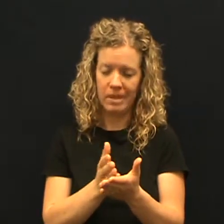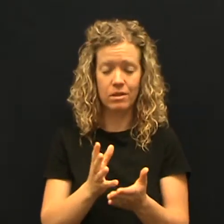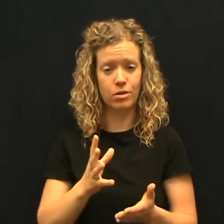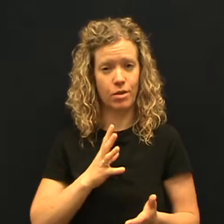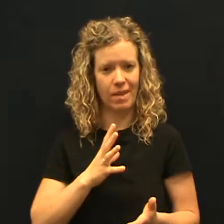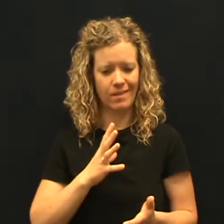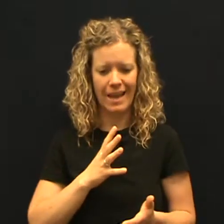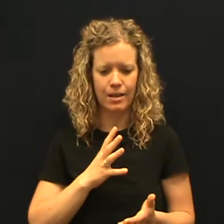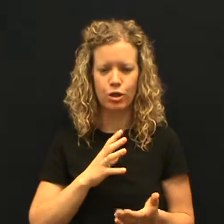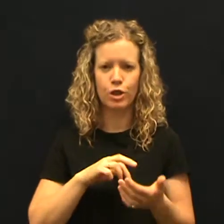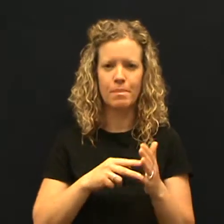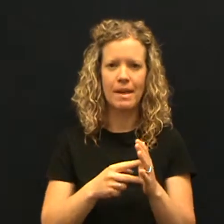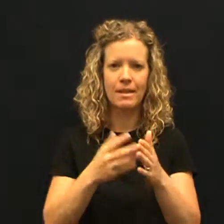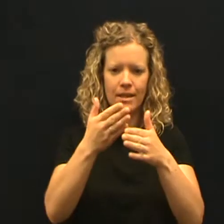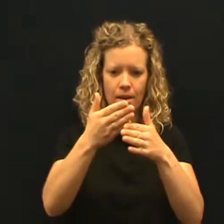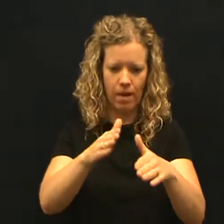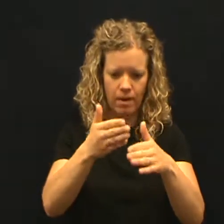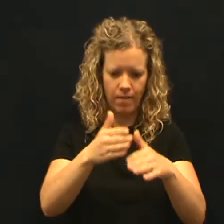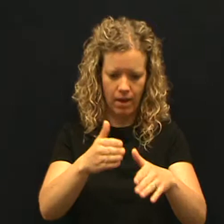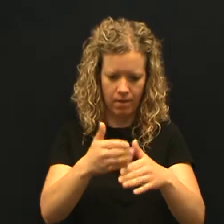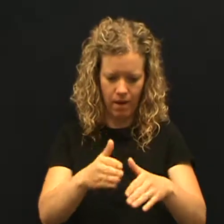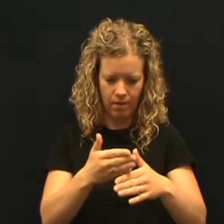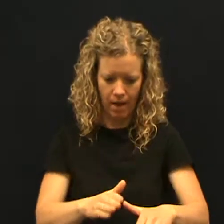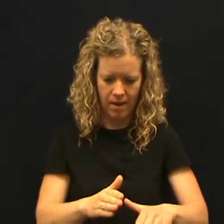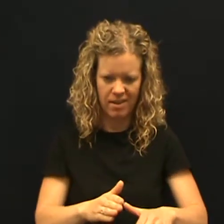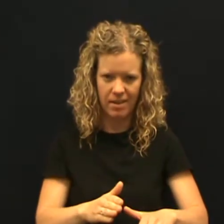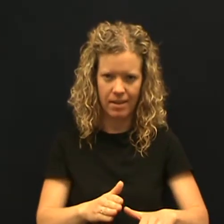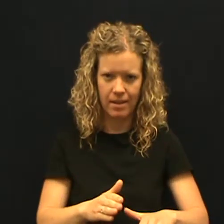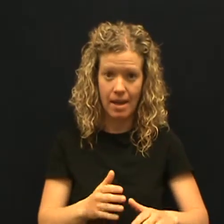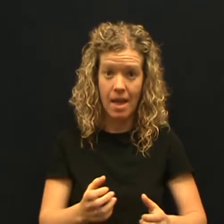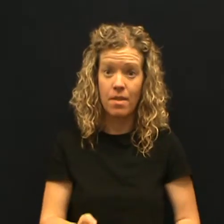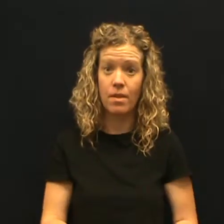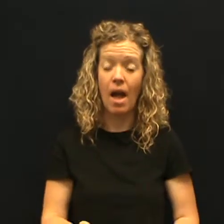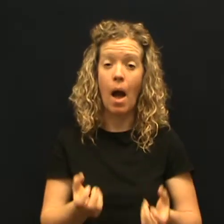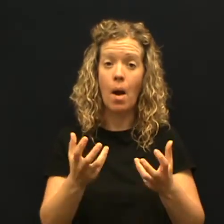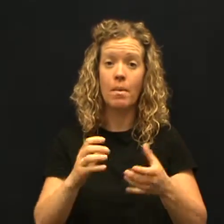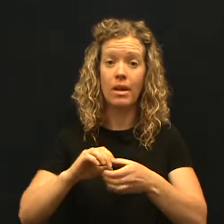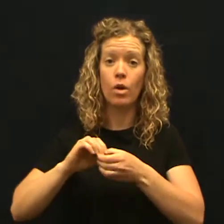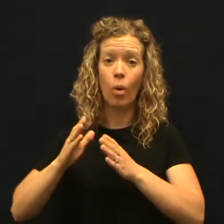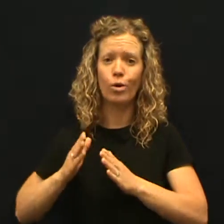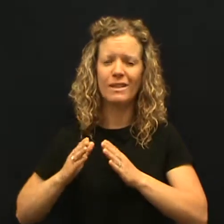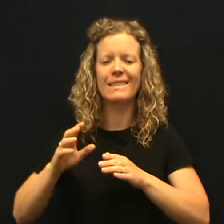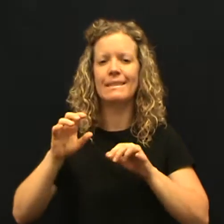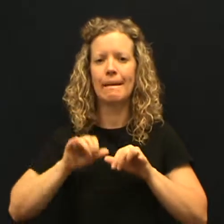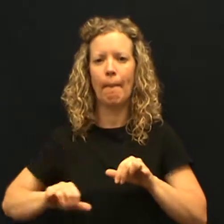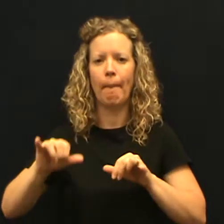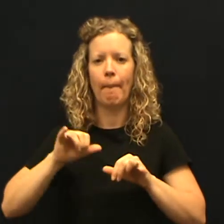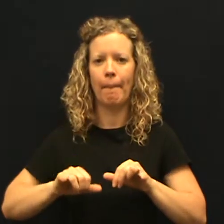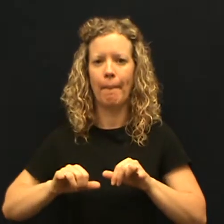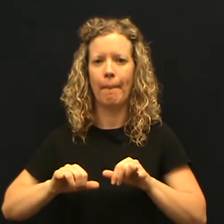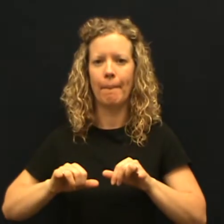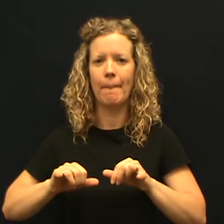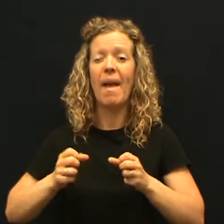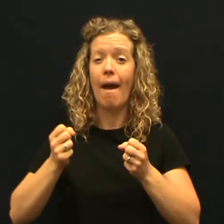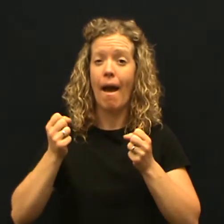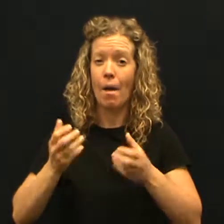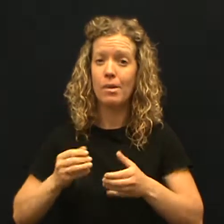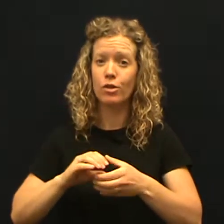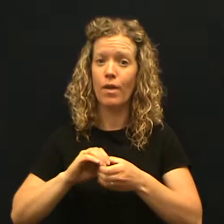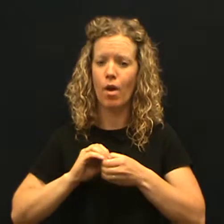the pie into more pieces, but everybody still owns the same proportionate share. it increases the number of shares,